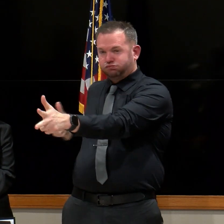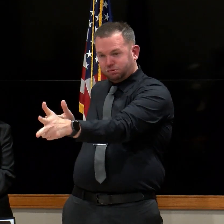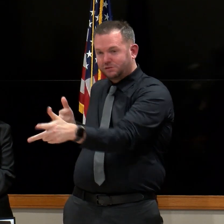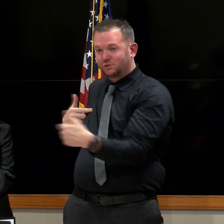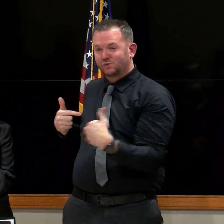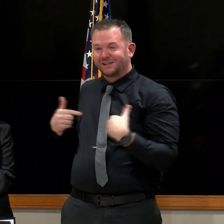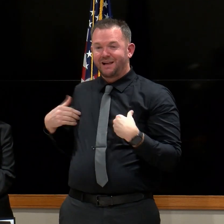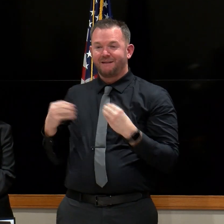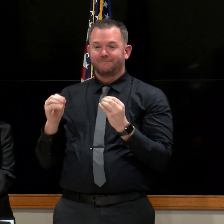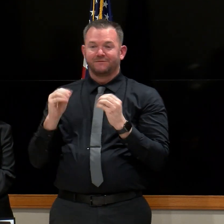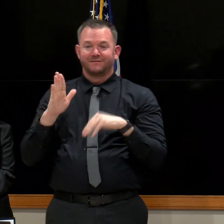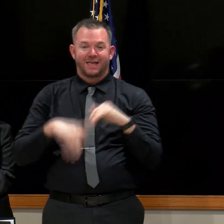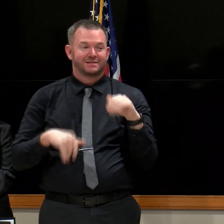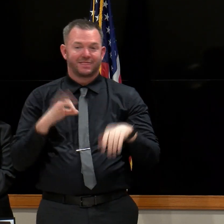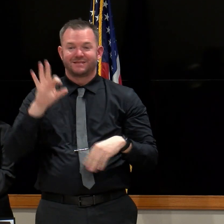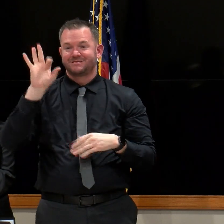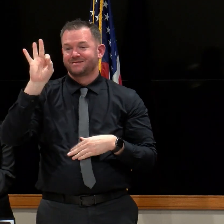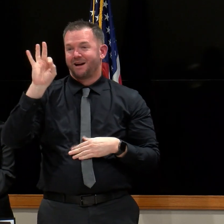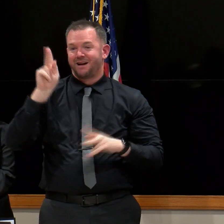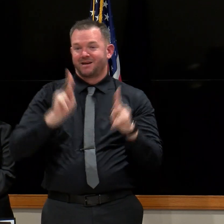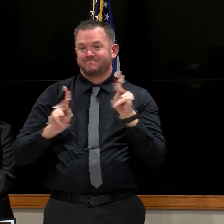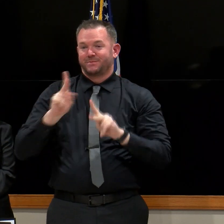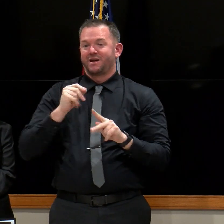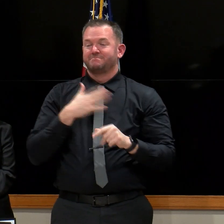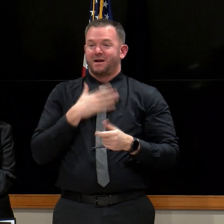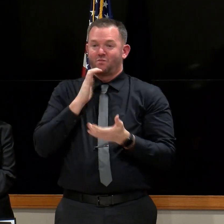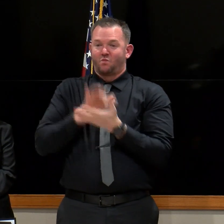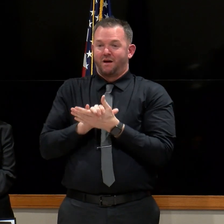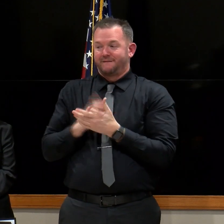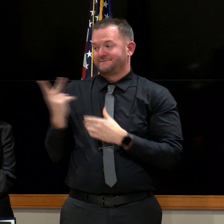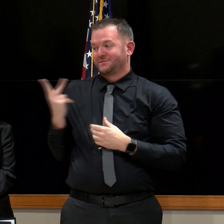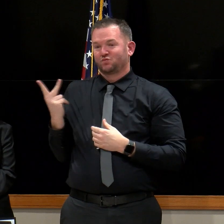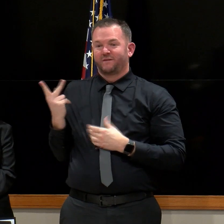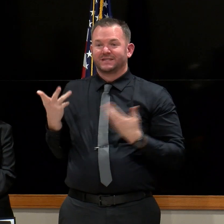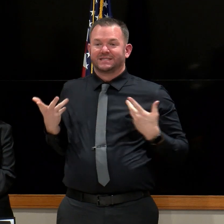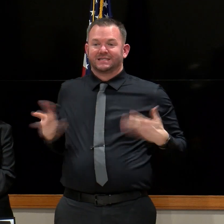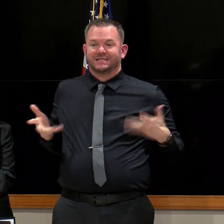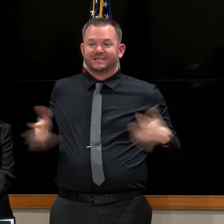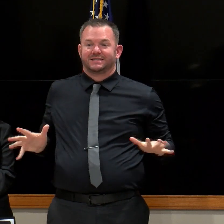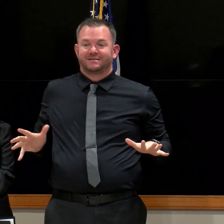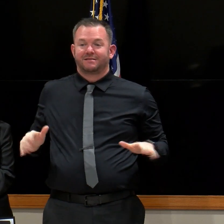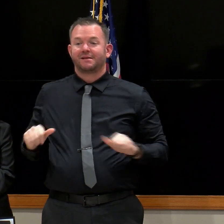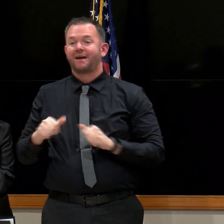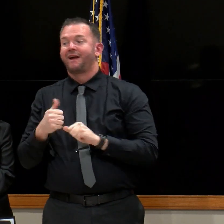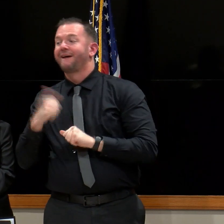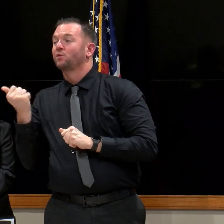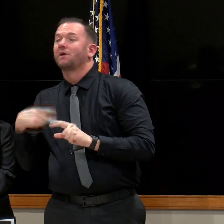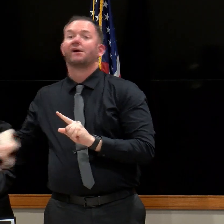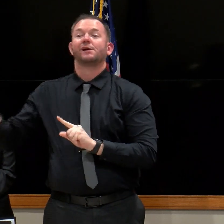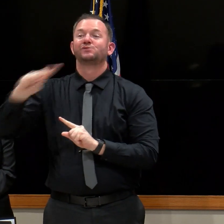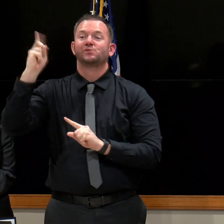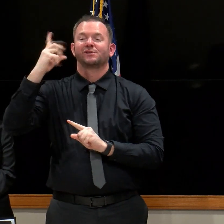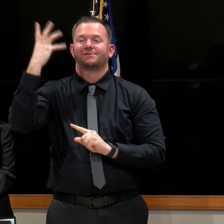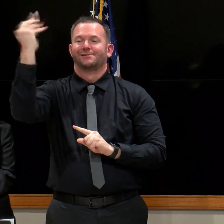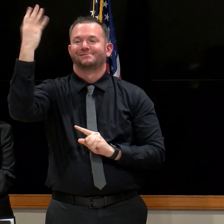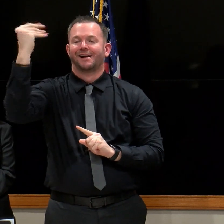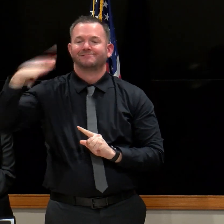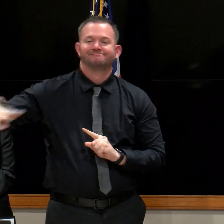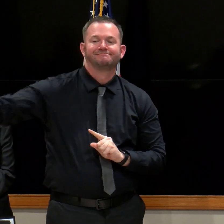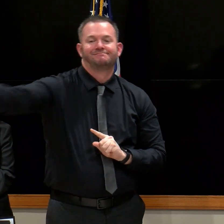house. And everybody else is to be outside. And you know what? We did well, but we didn't do perfect. And that was my